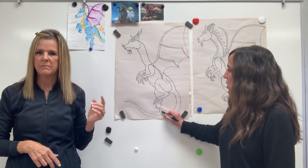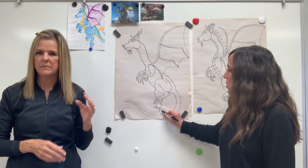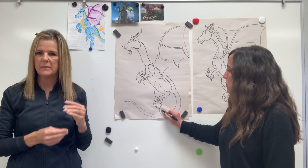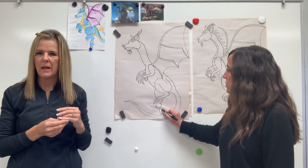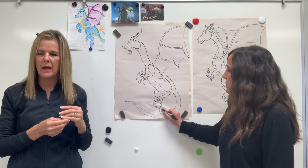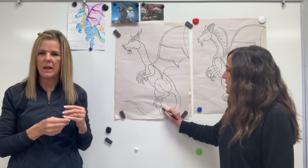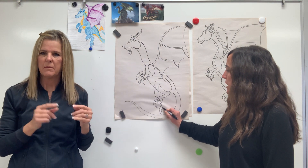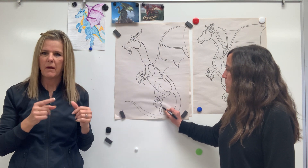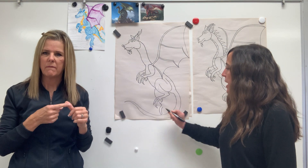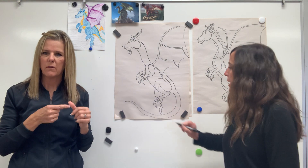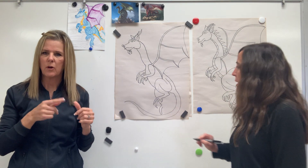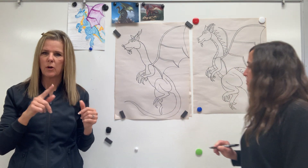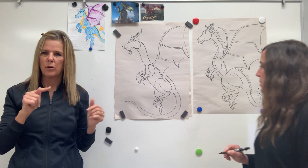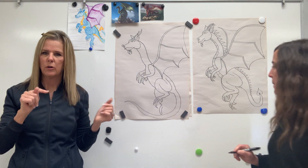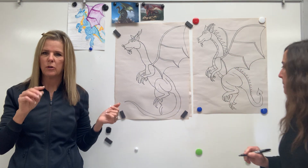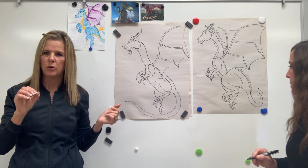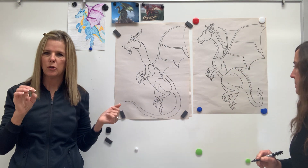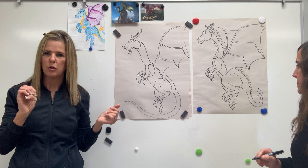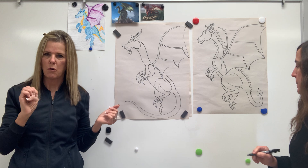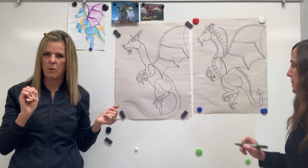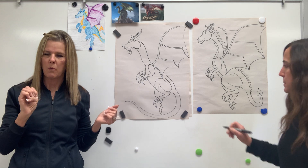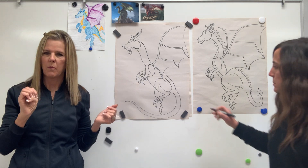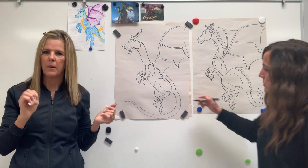first toe, skinny back up.